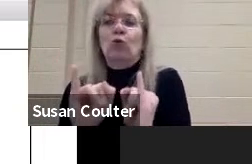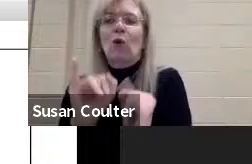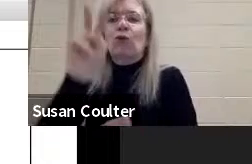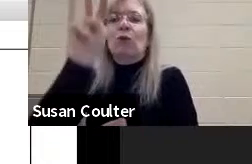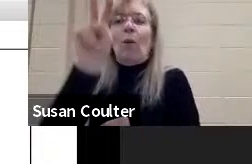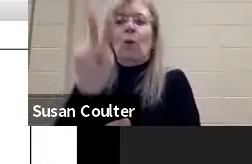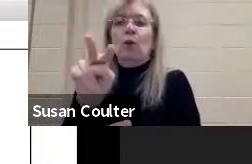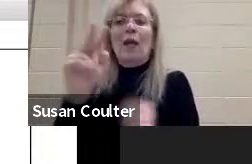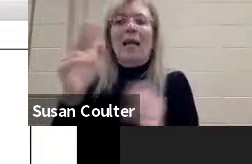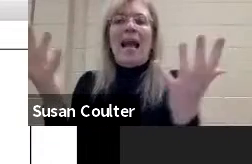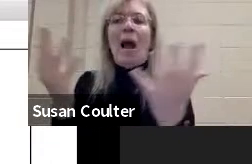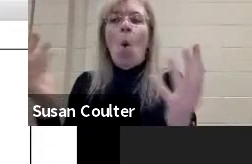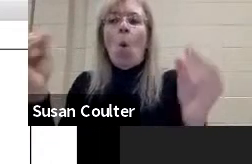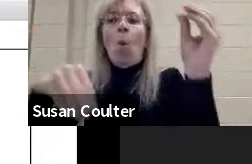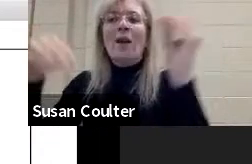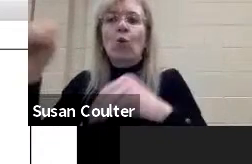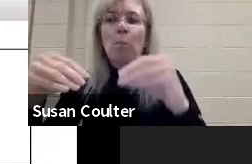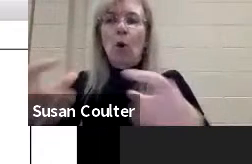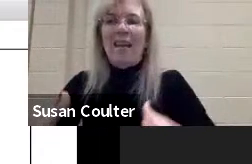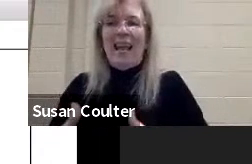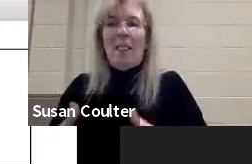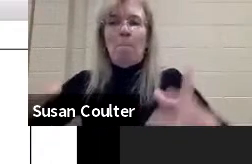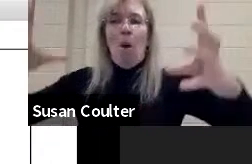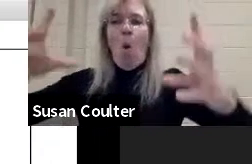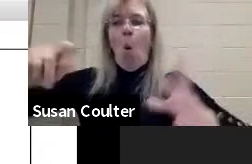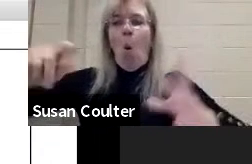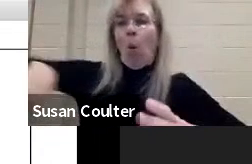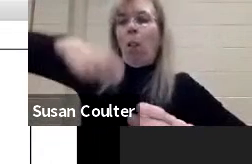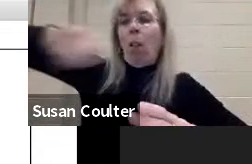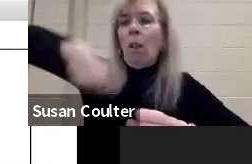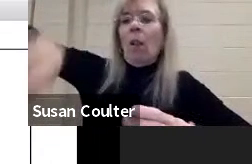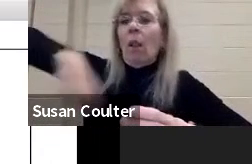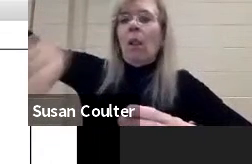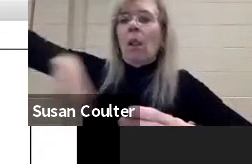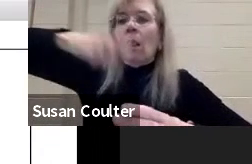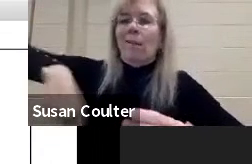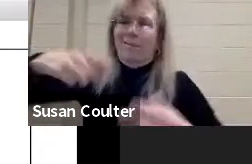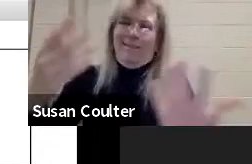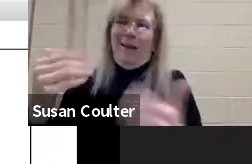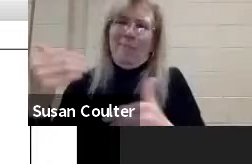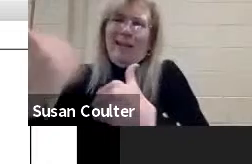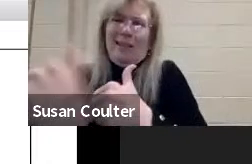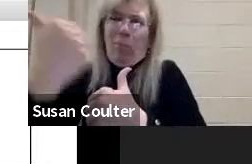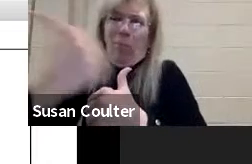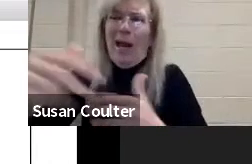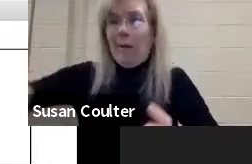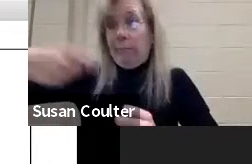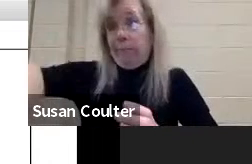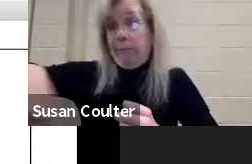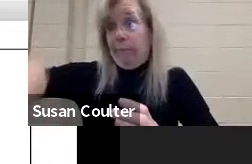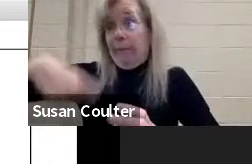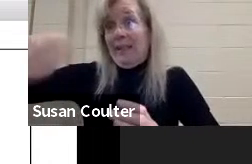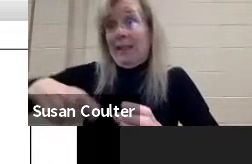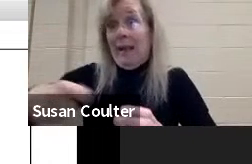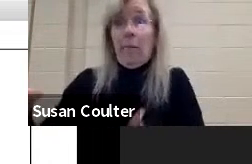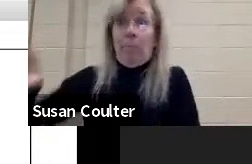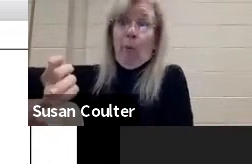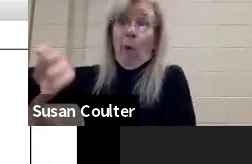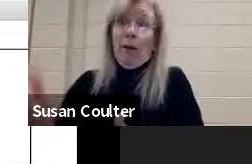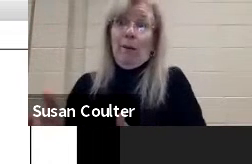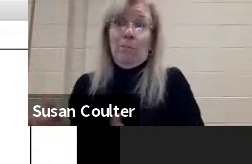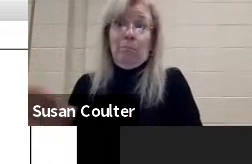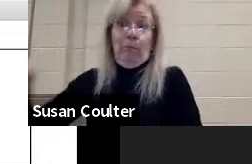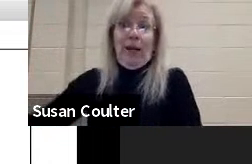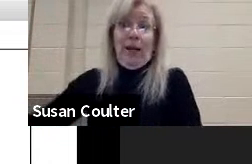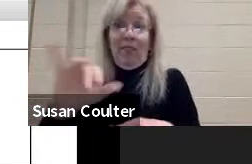the instructions. I was looking at what to put in the bowl. I mean, it's bread. Mix it up,